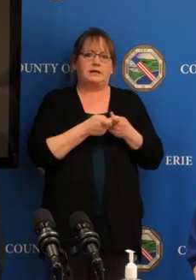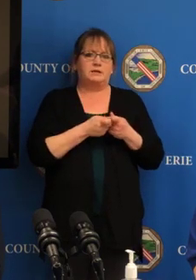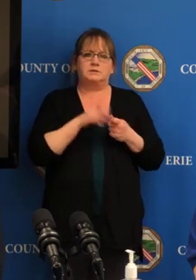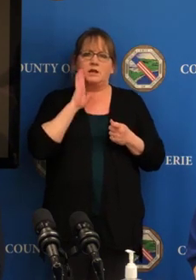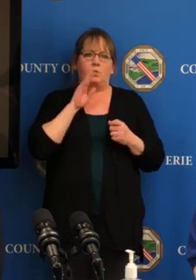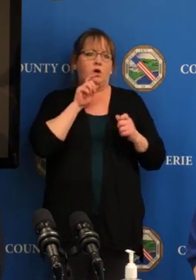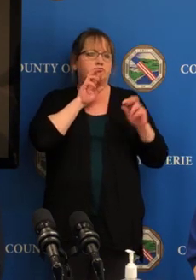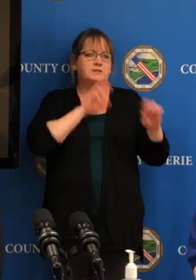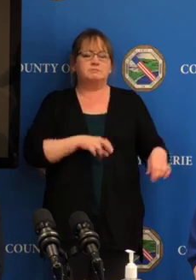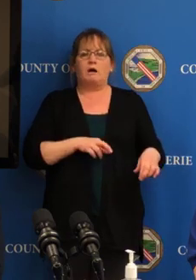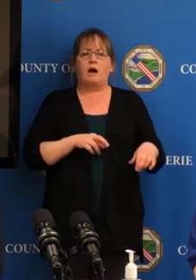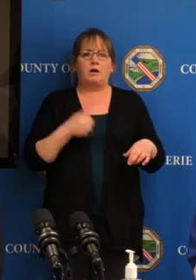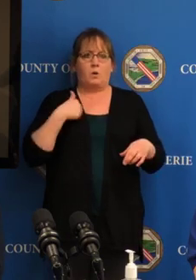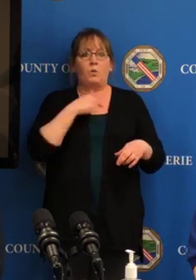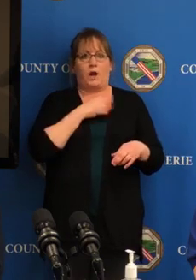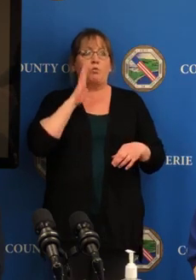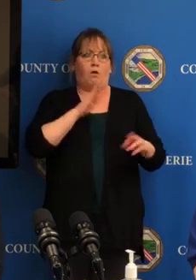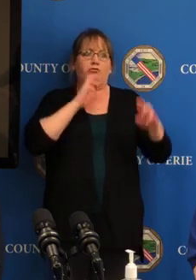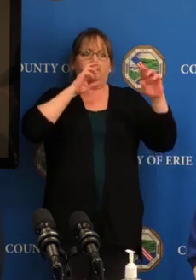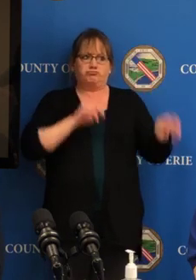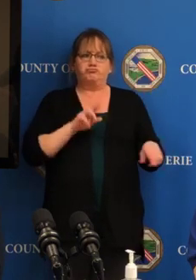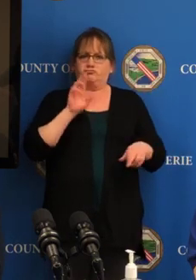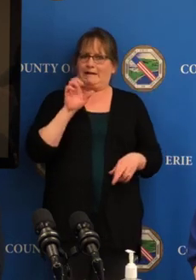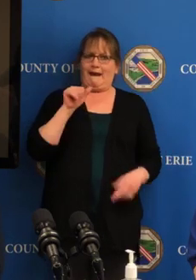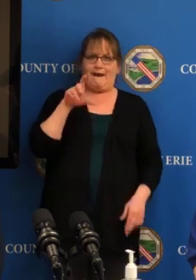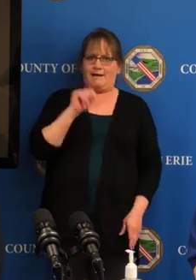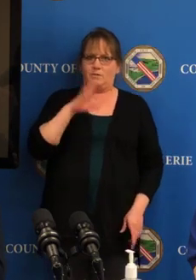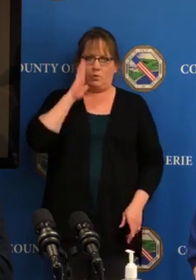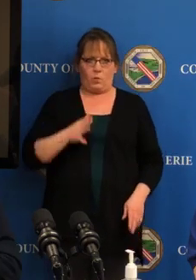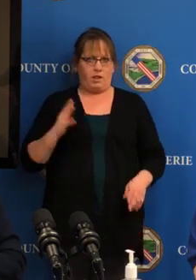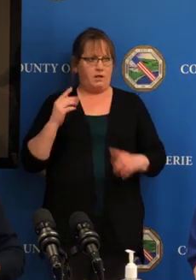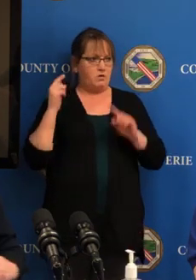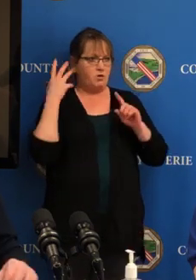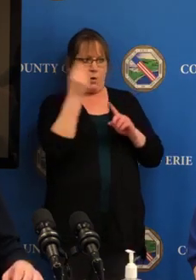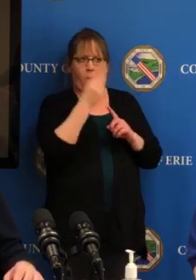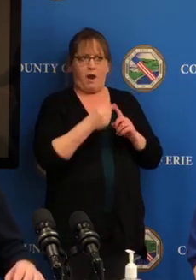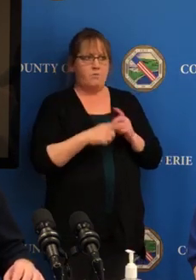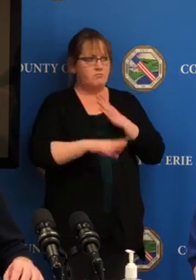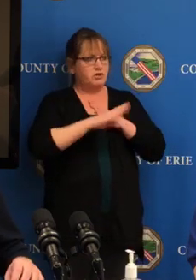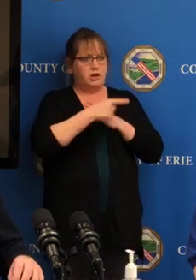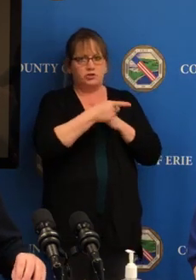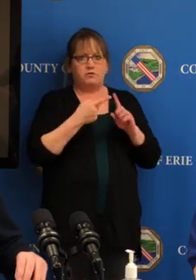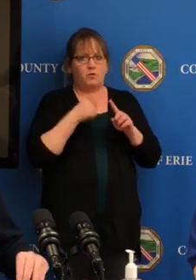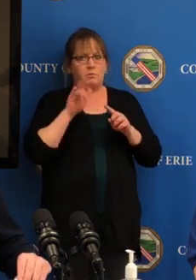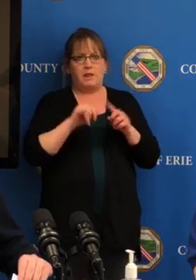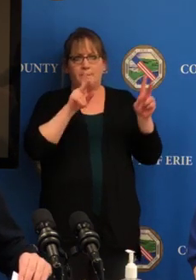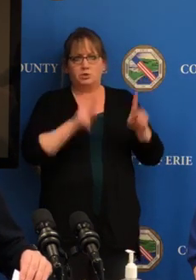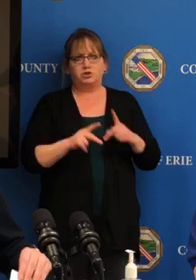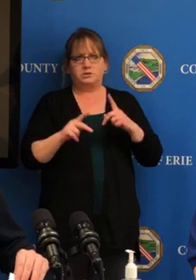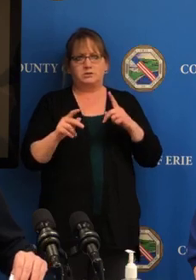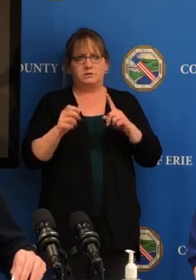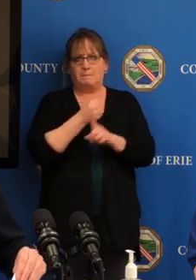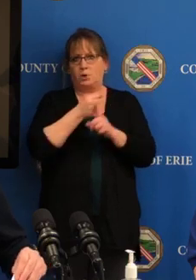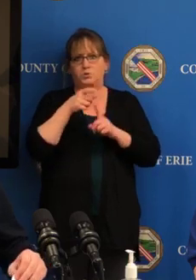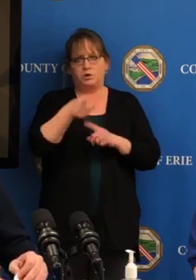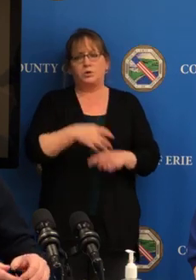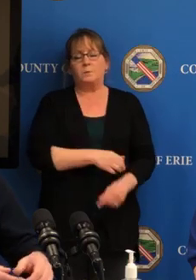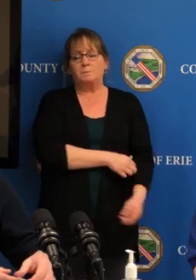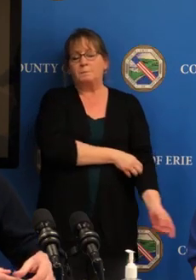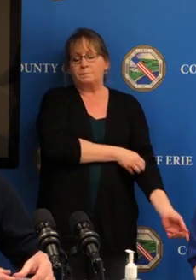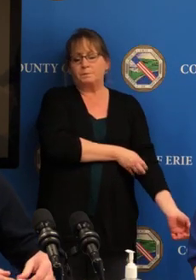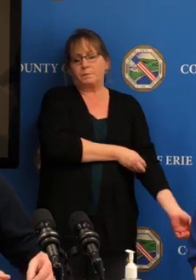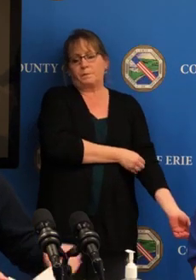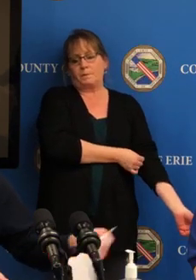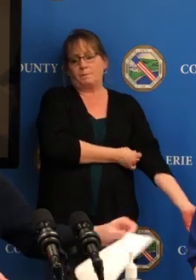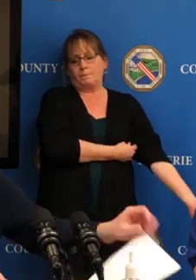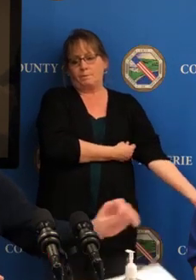will respond, and we will react. We will come out there and we will protect you from the person who is abusing you.